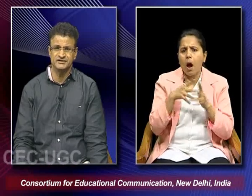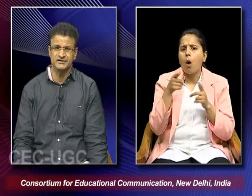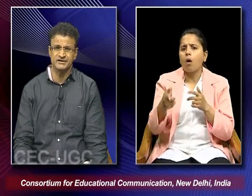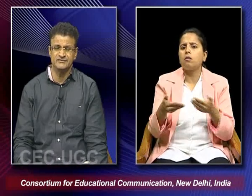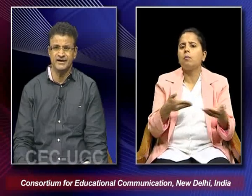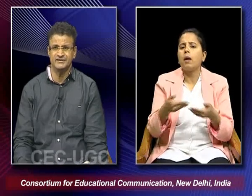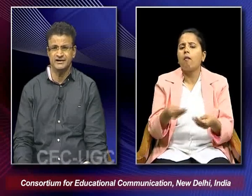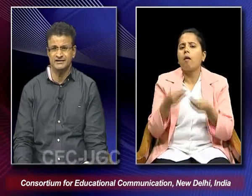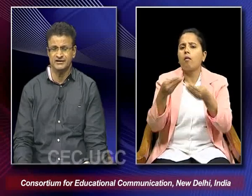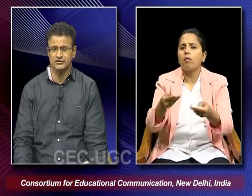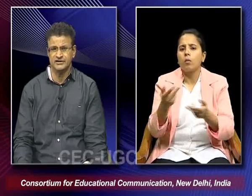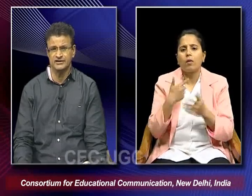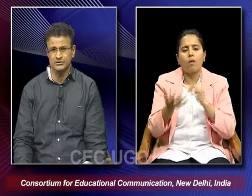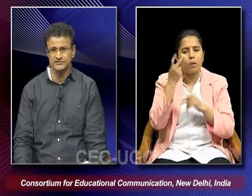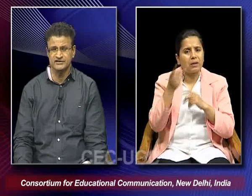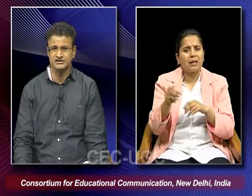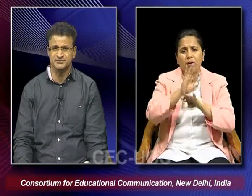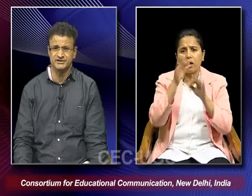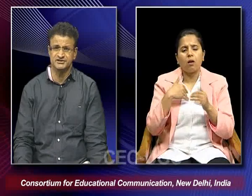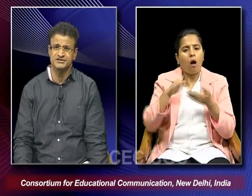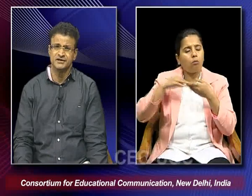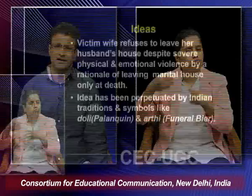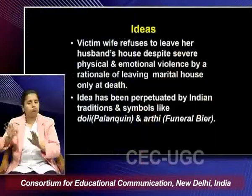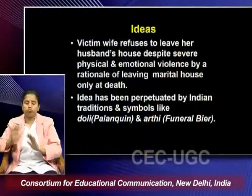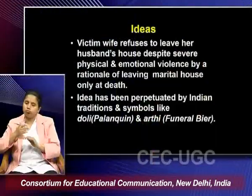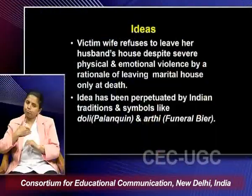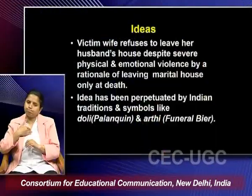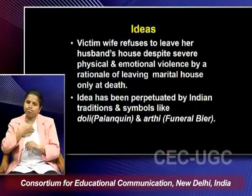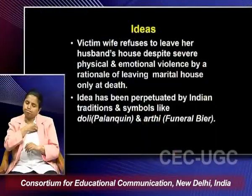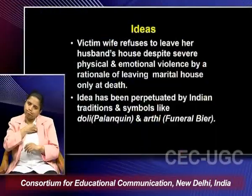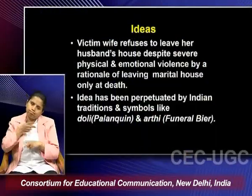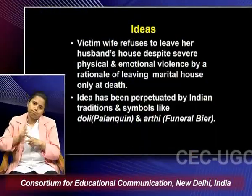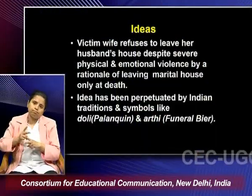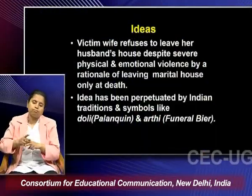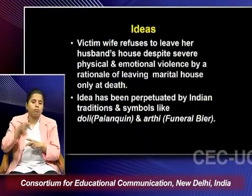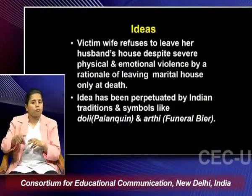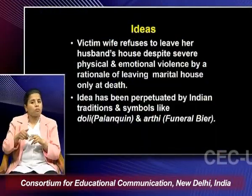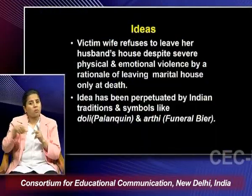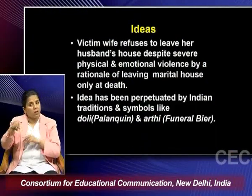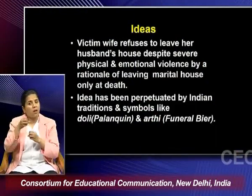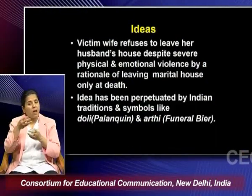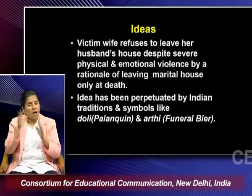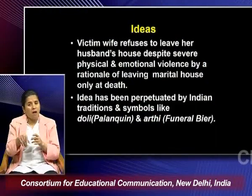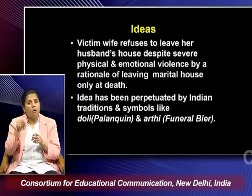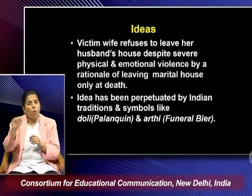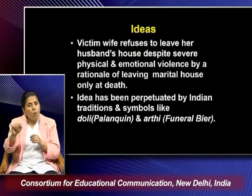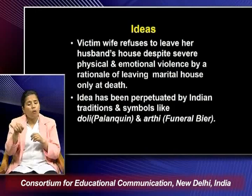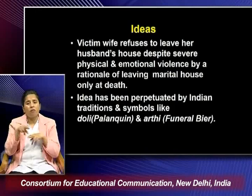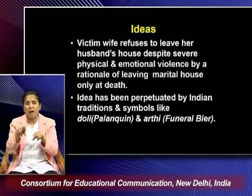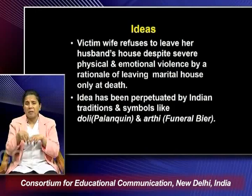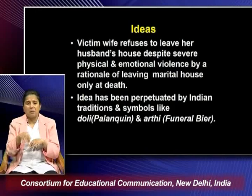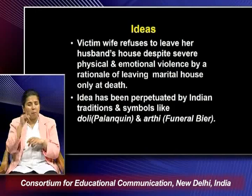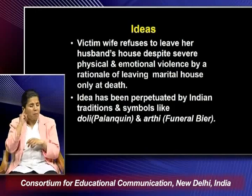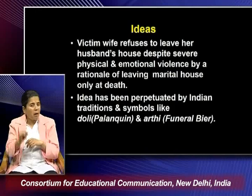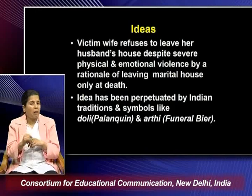treated, we find that they are not ready to leave their husbands, and despite that they are being treated in a very bad